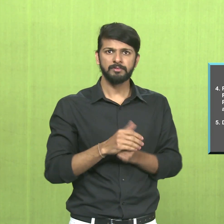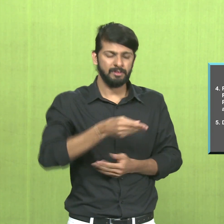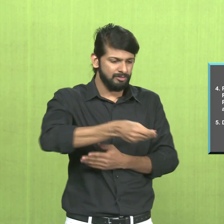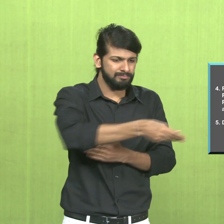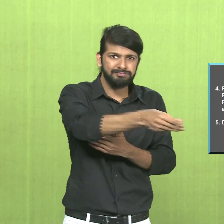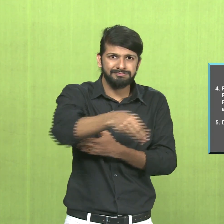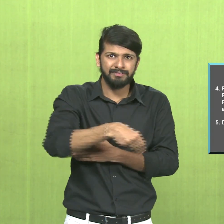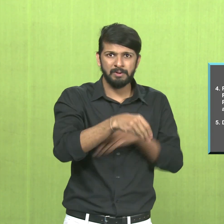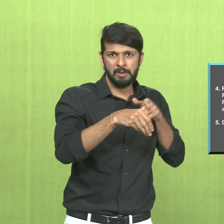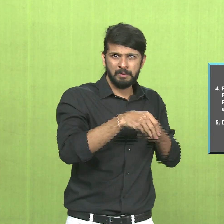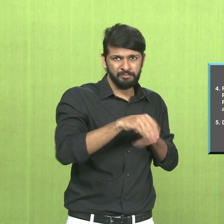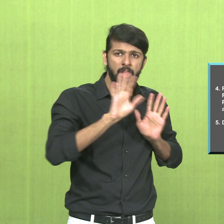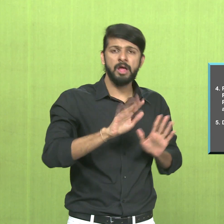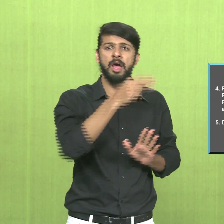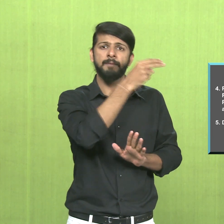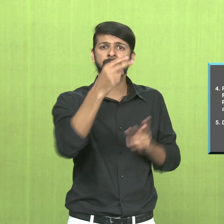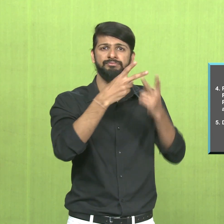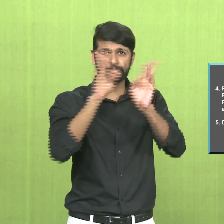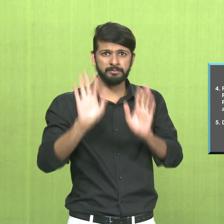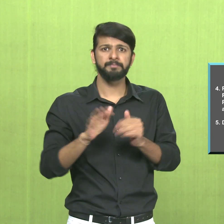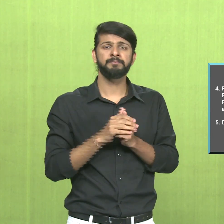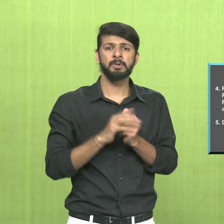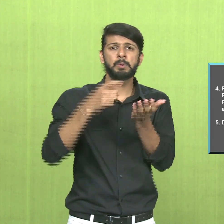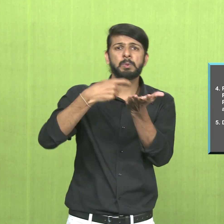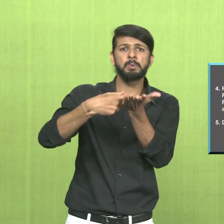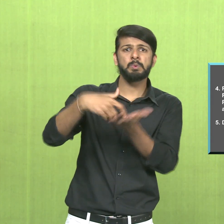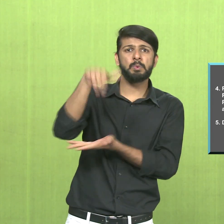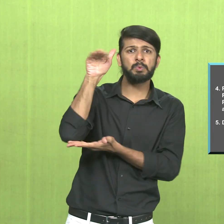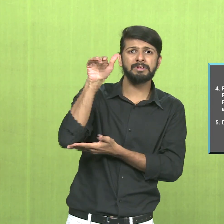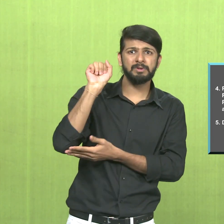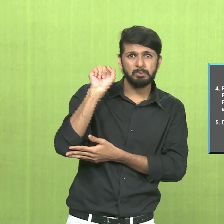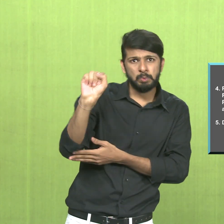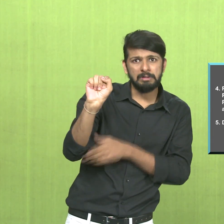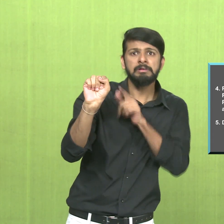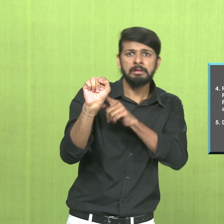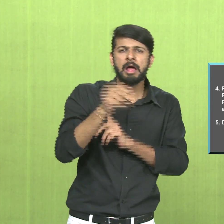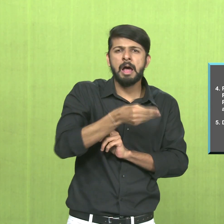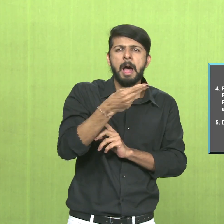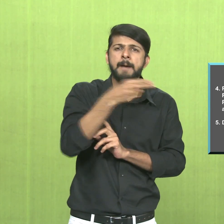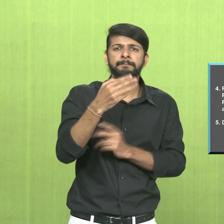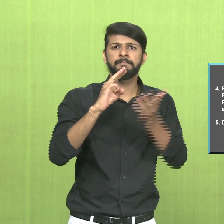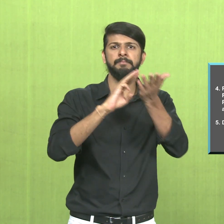decorations and paintings with dry colors in various states of India have different kind of names. So, in Rajasthan it is known as